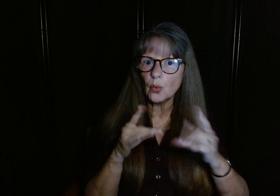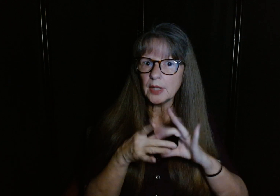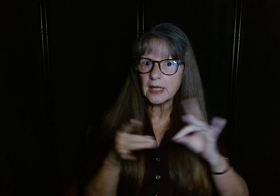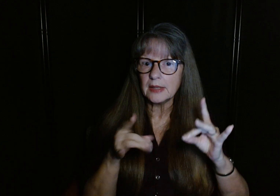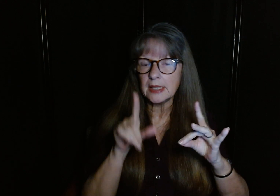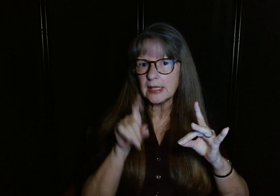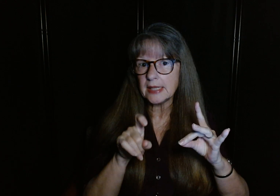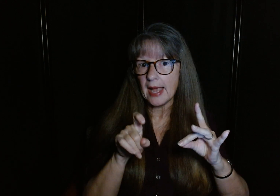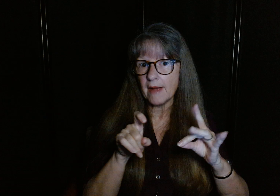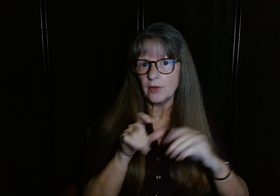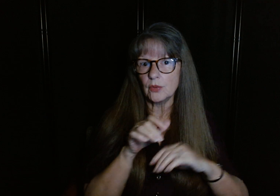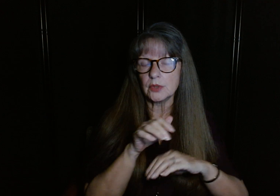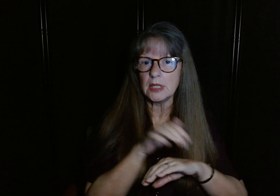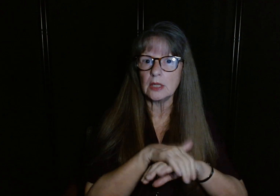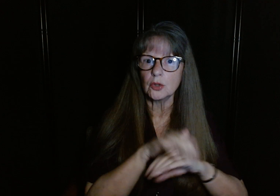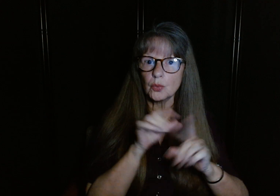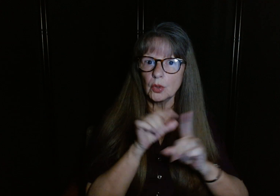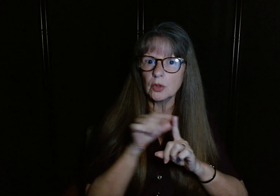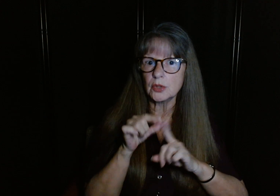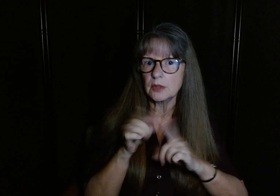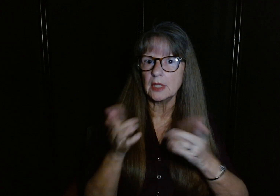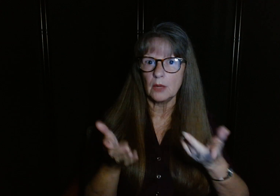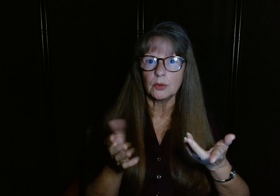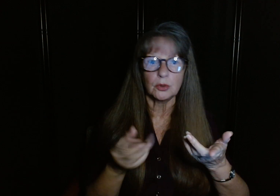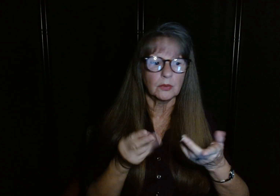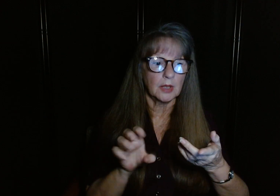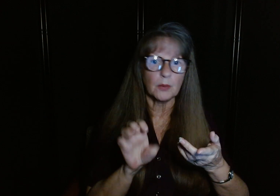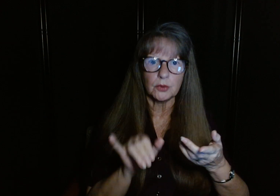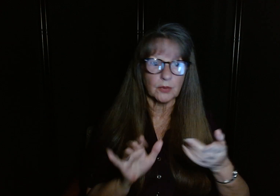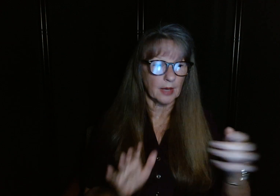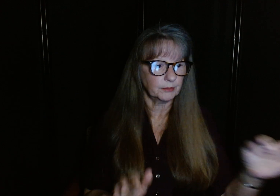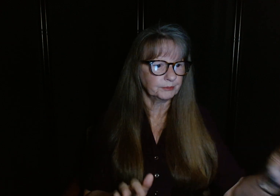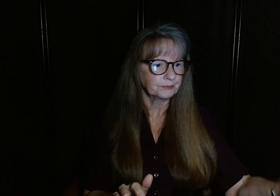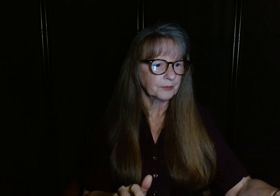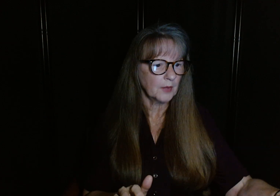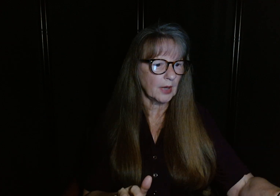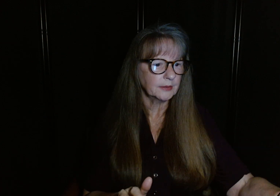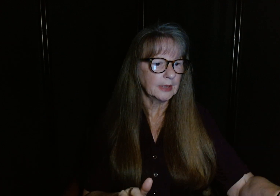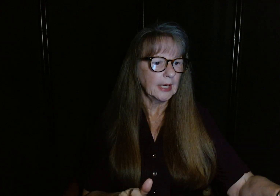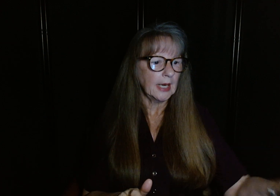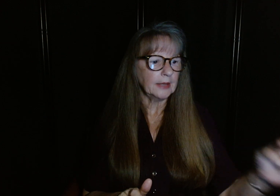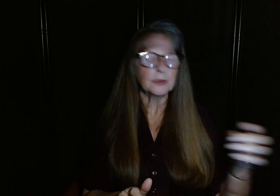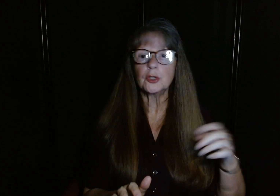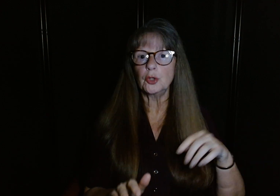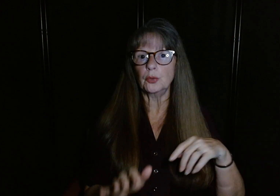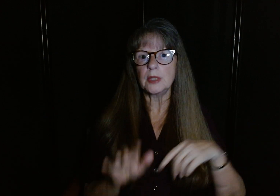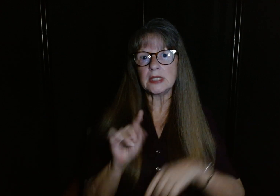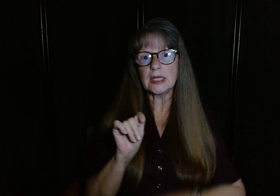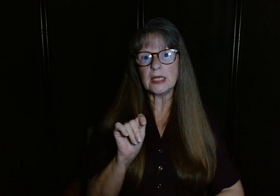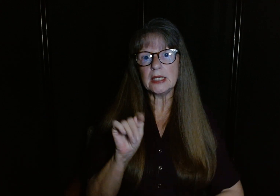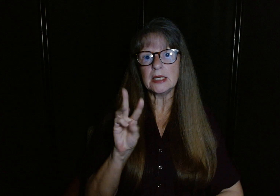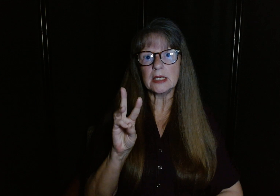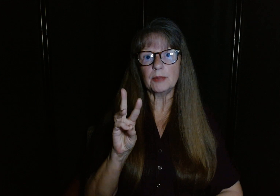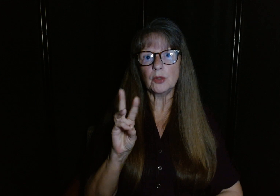and they need to have those English words. Then I will do that. Okay. Two.